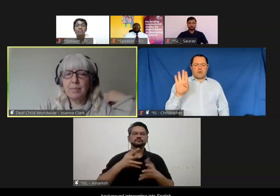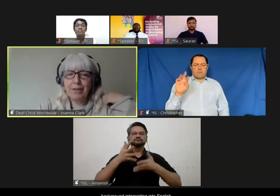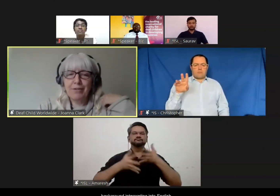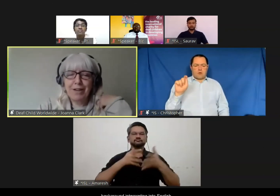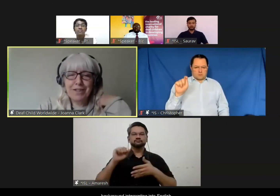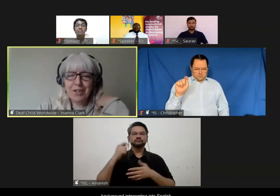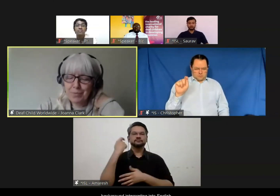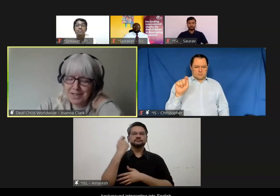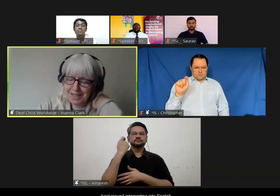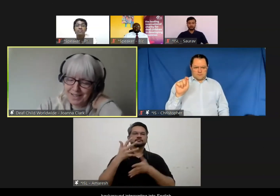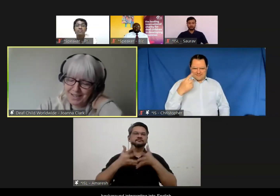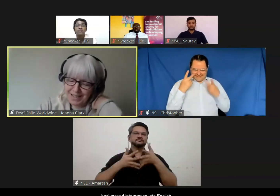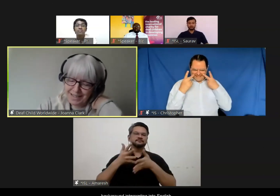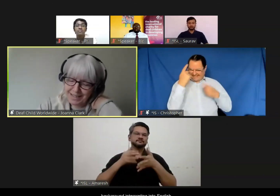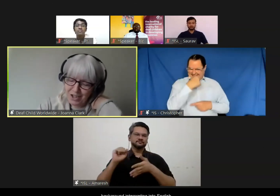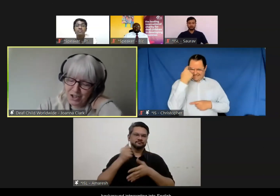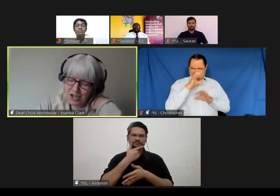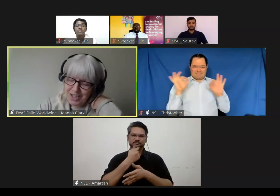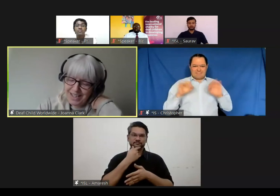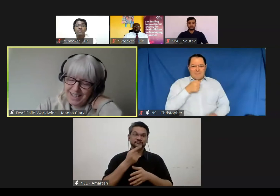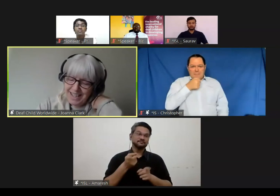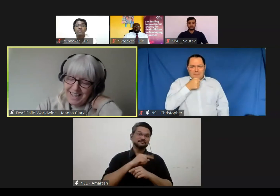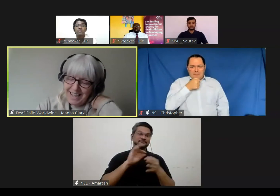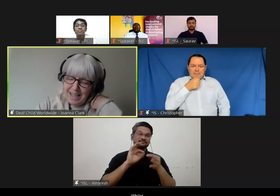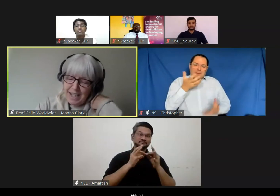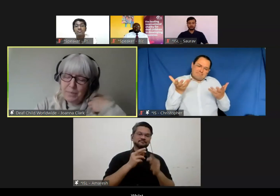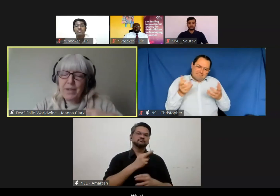in the background interpreting into English.